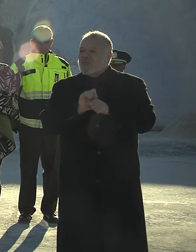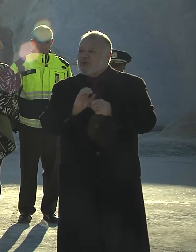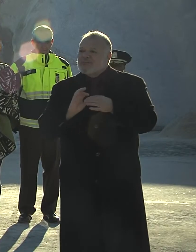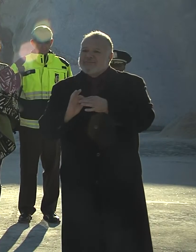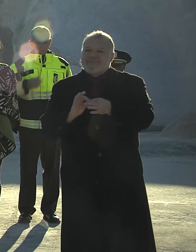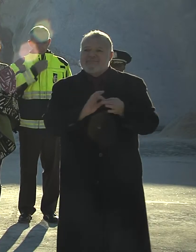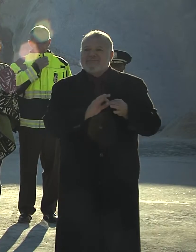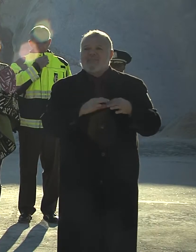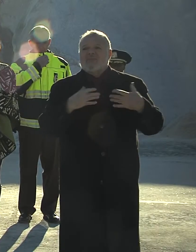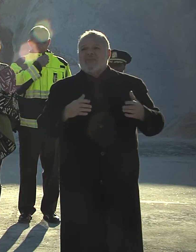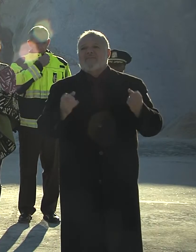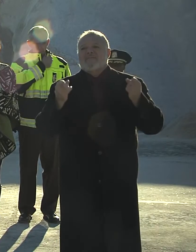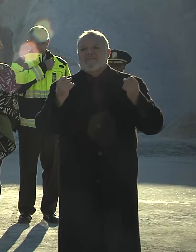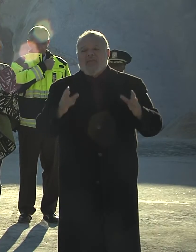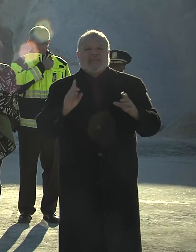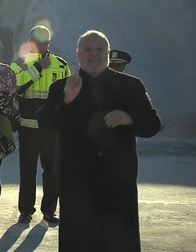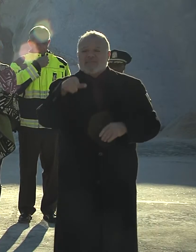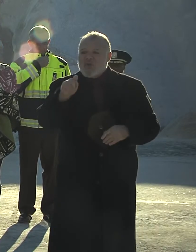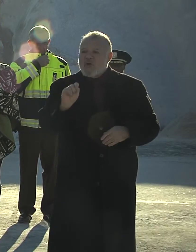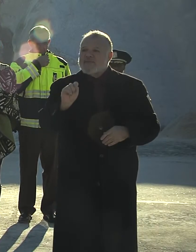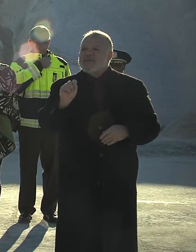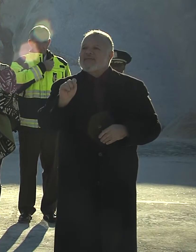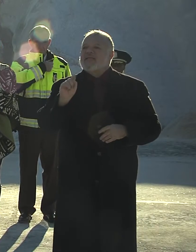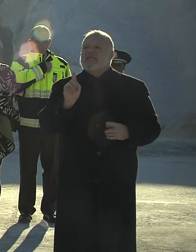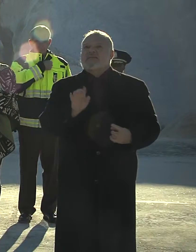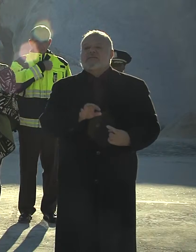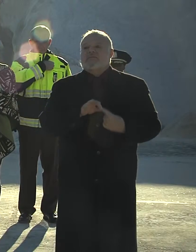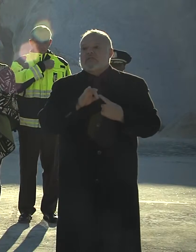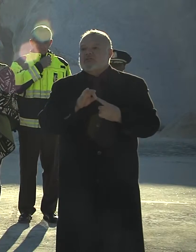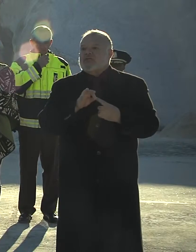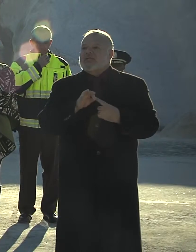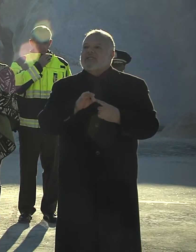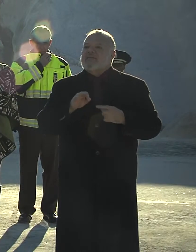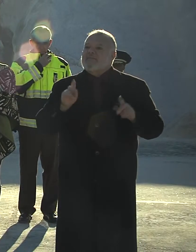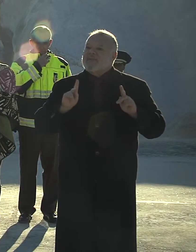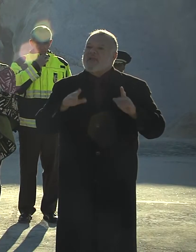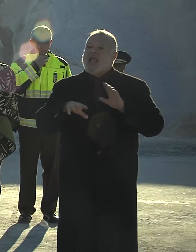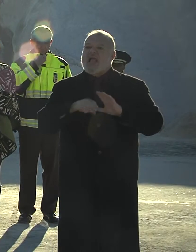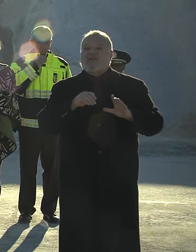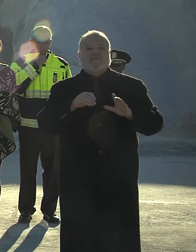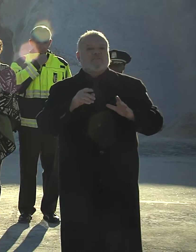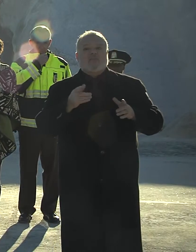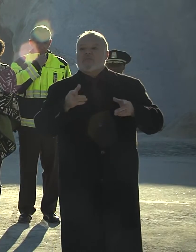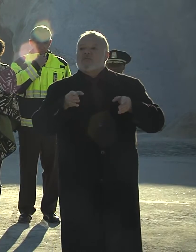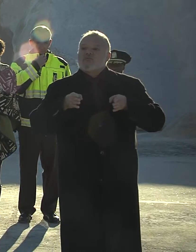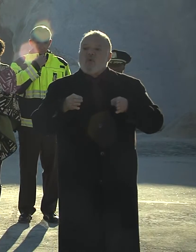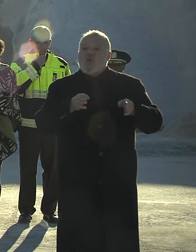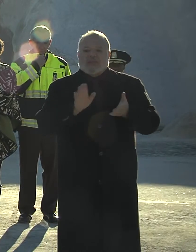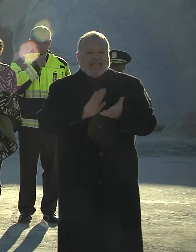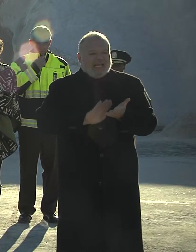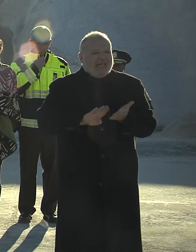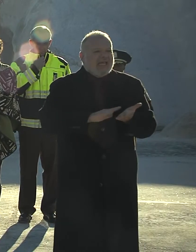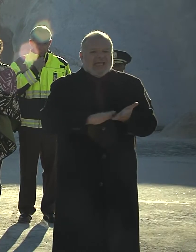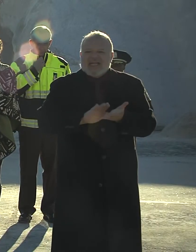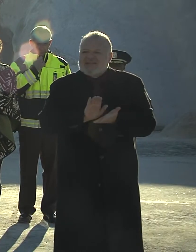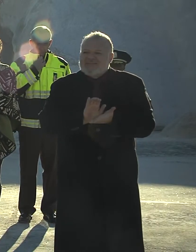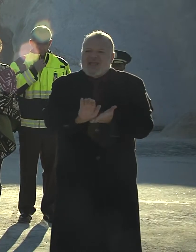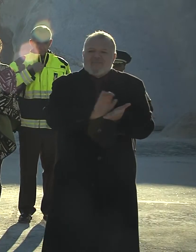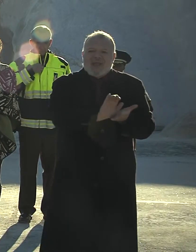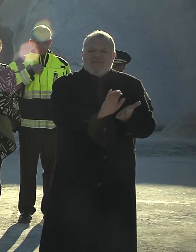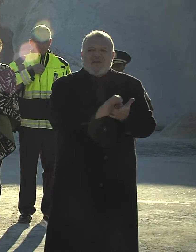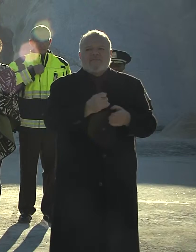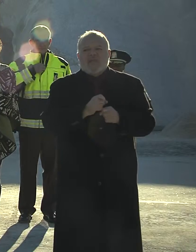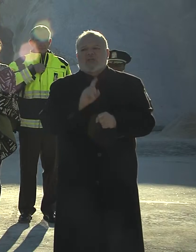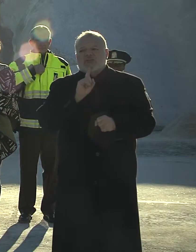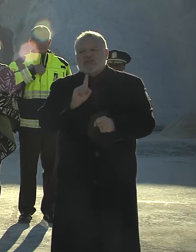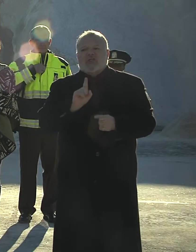through many departments, but particularly the folks who are out on the roads clearing that snow. We're so grateful, and we'll make sure they have the resources they need to